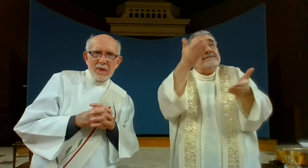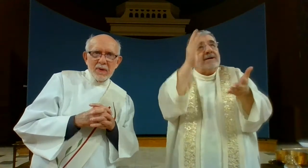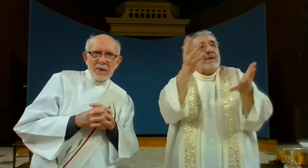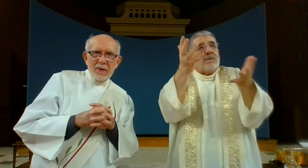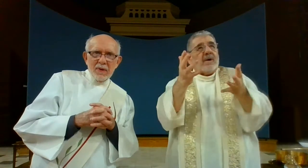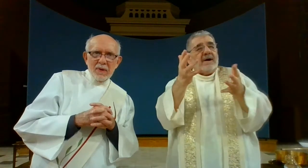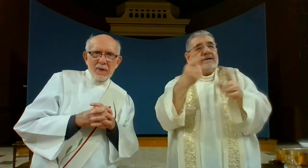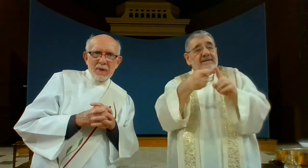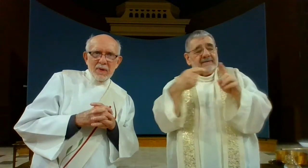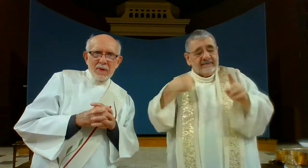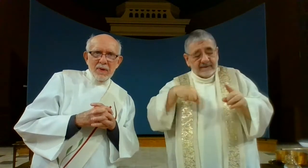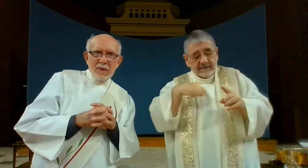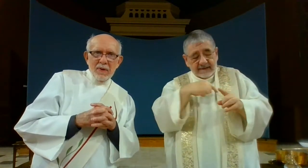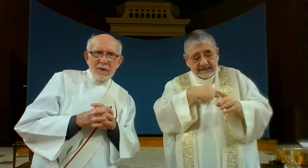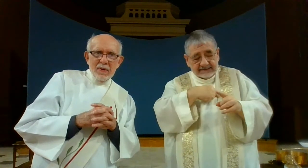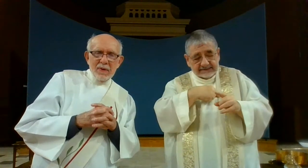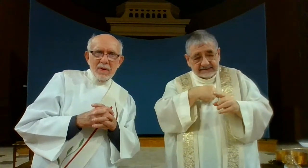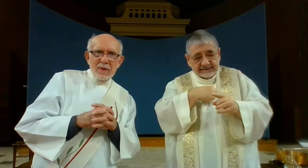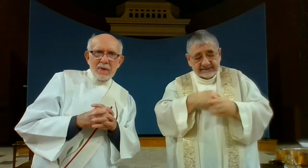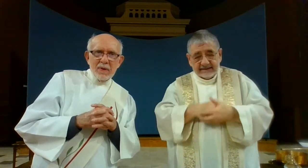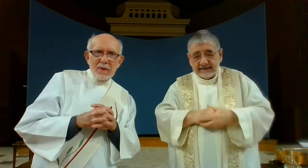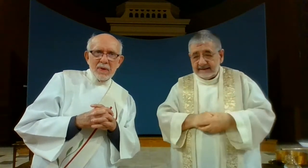lead us to everything God wants for us.